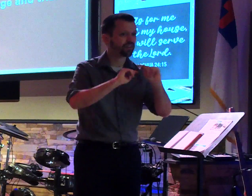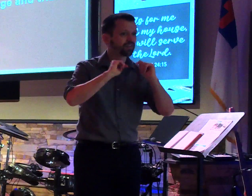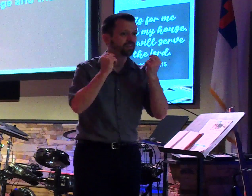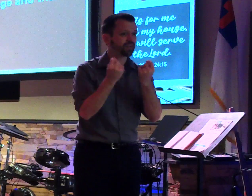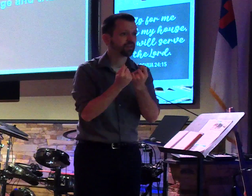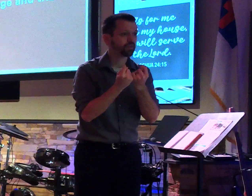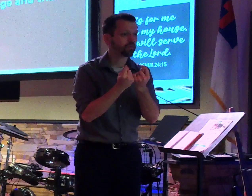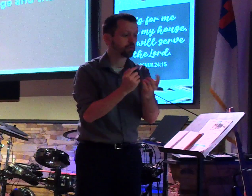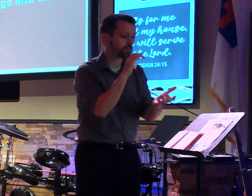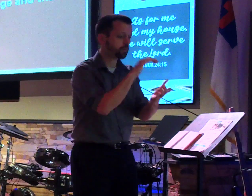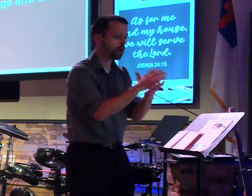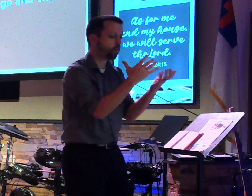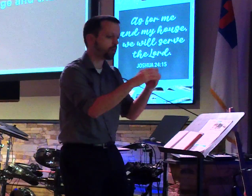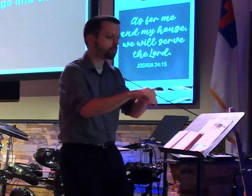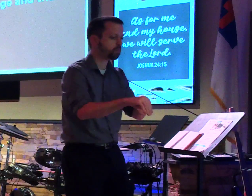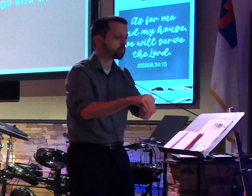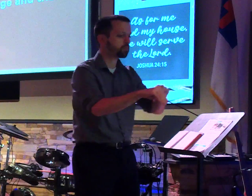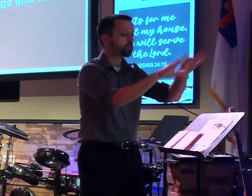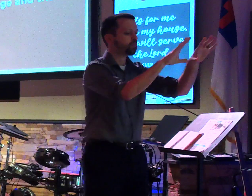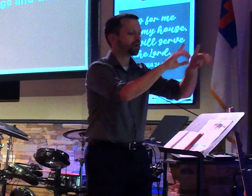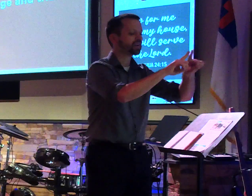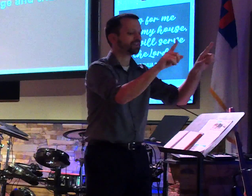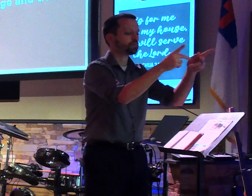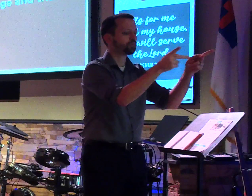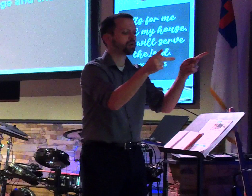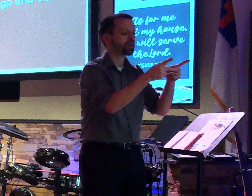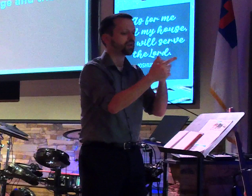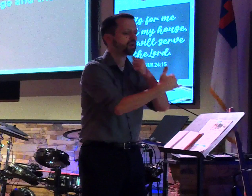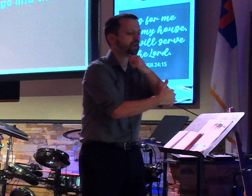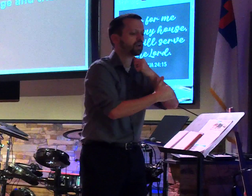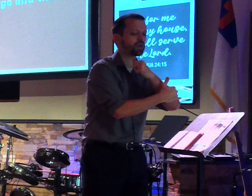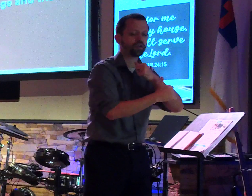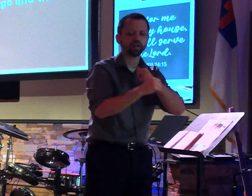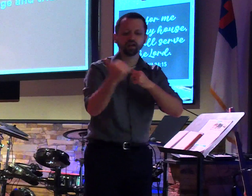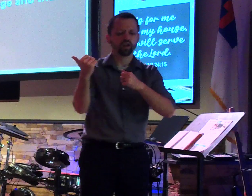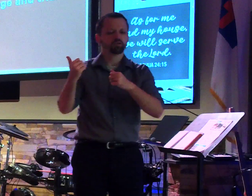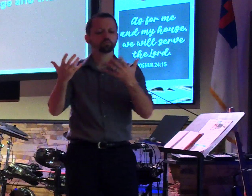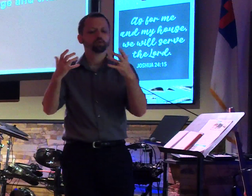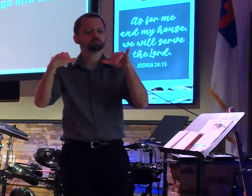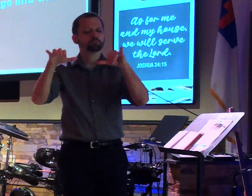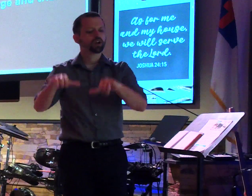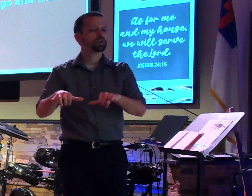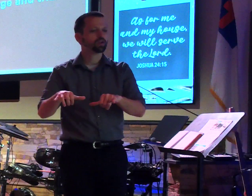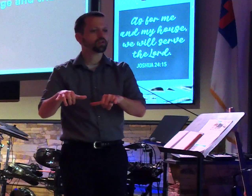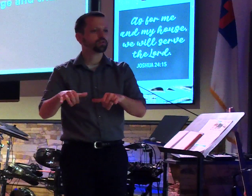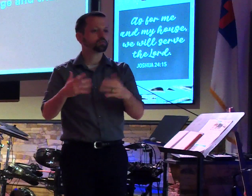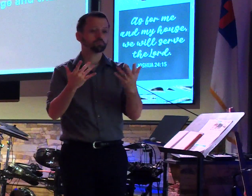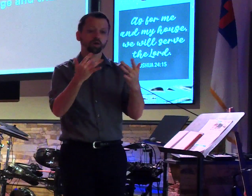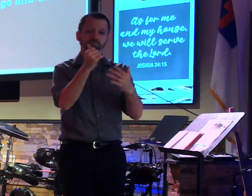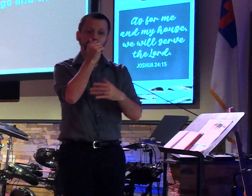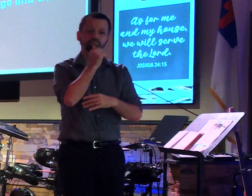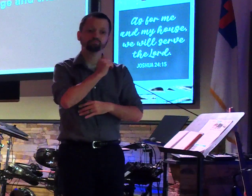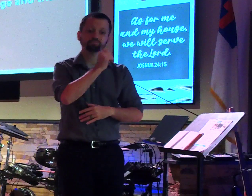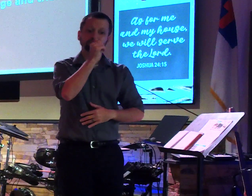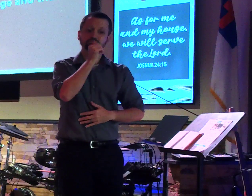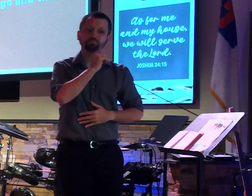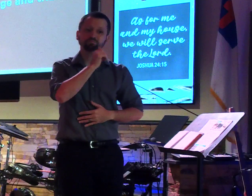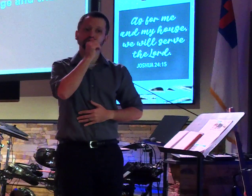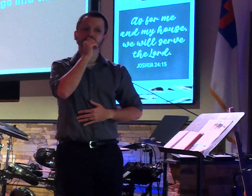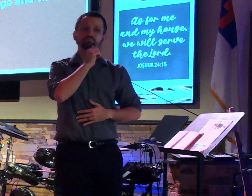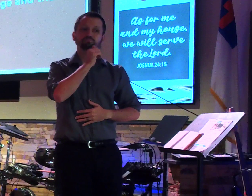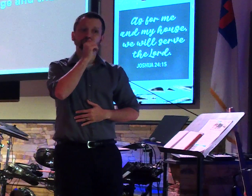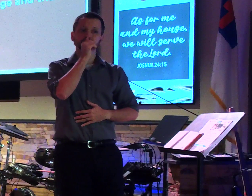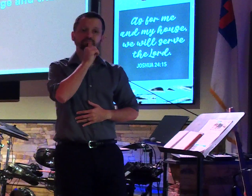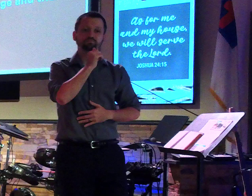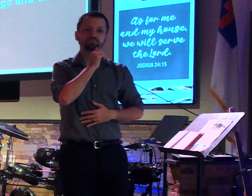wants to move to a different area of the country. The other spouse doesn't want any part of it. You're going to have to wait. You're going to have to wait. You're